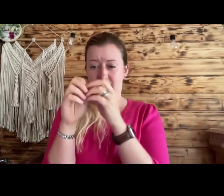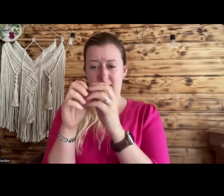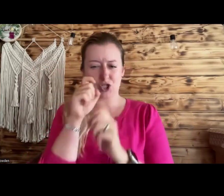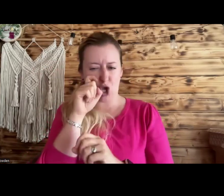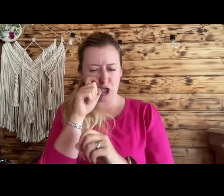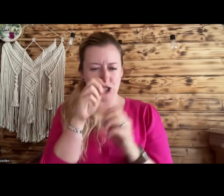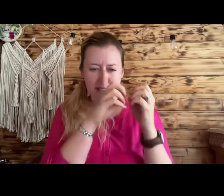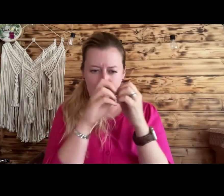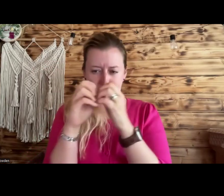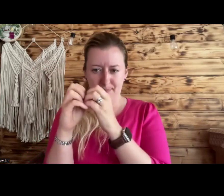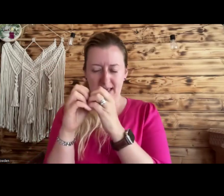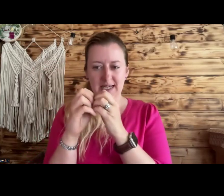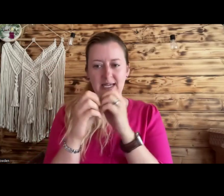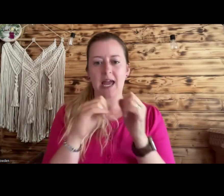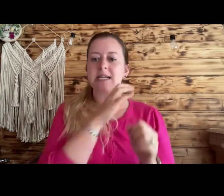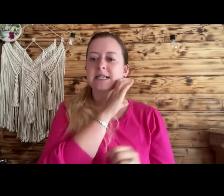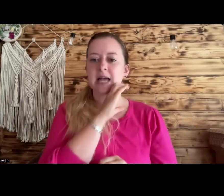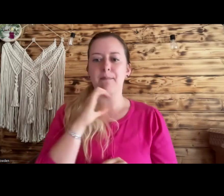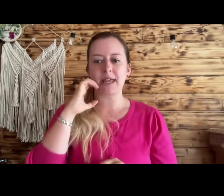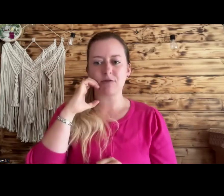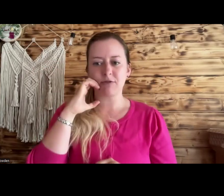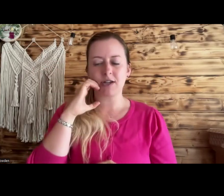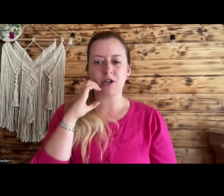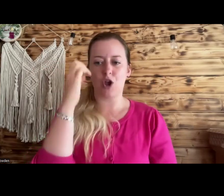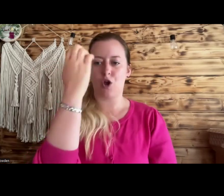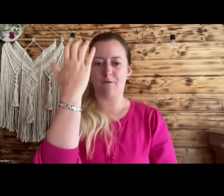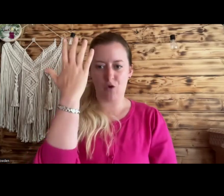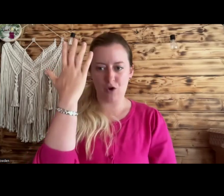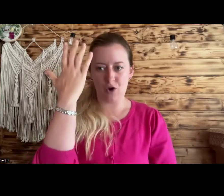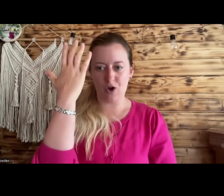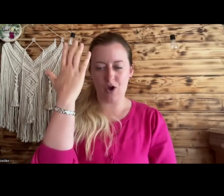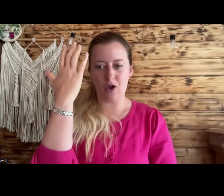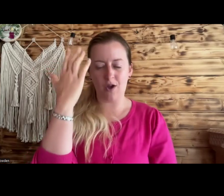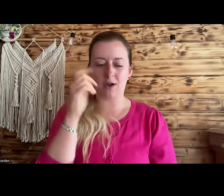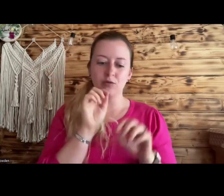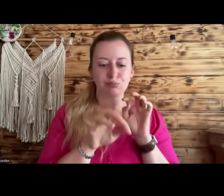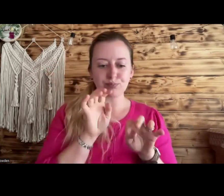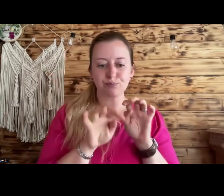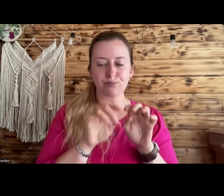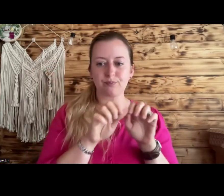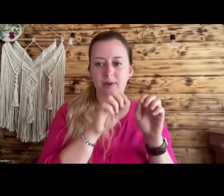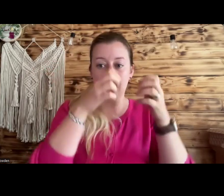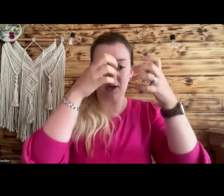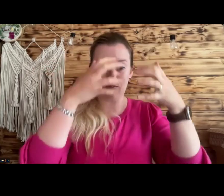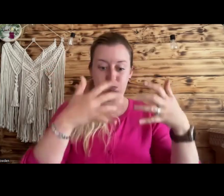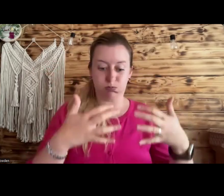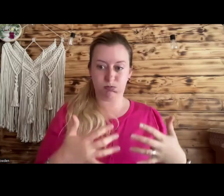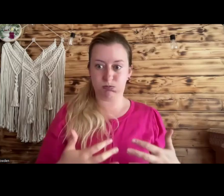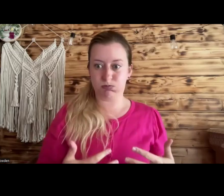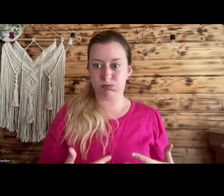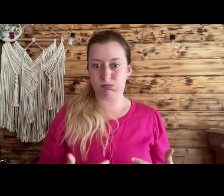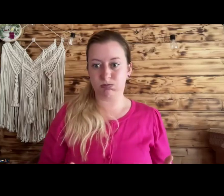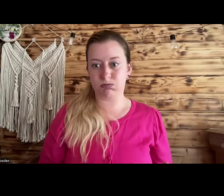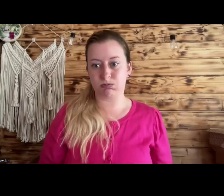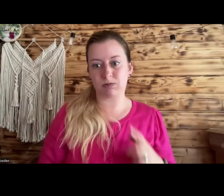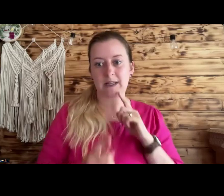well, especially diffuser blends. So try that. It's all about trial and error with essential oils, because we all react differently.